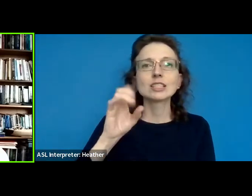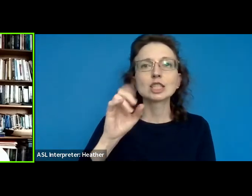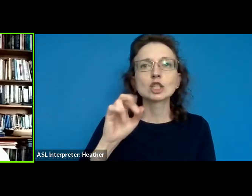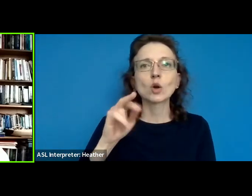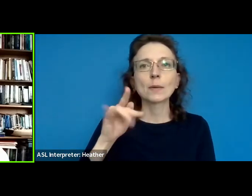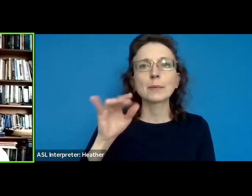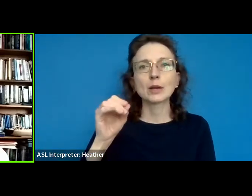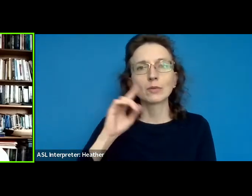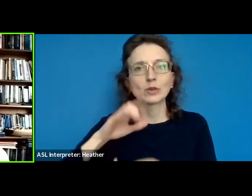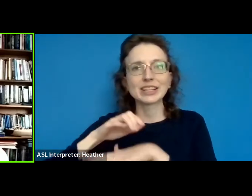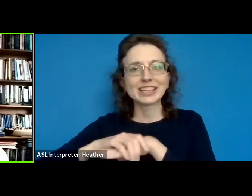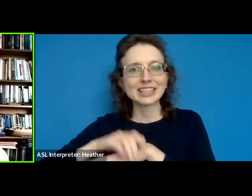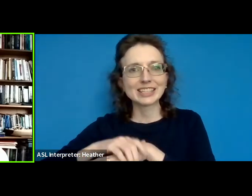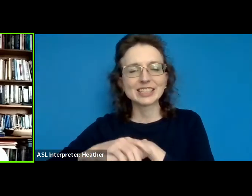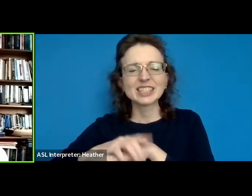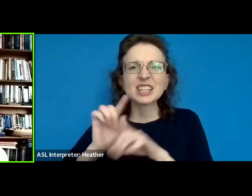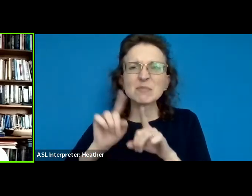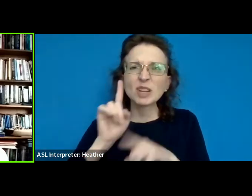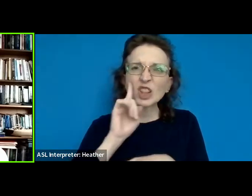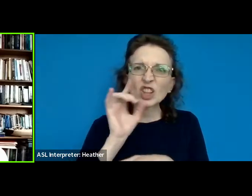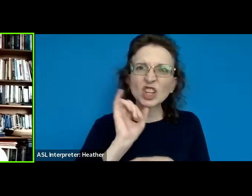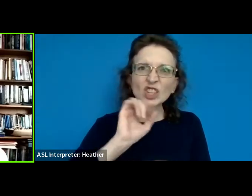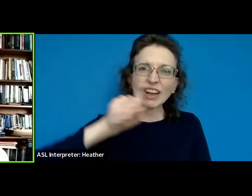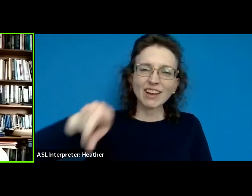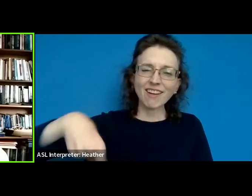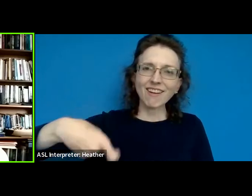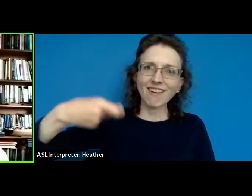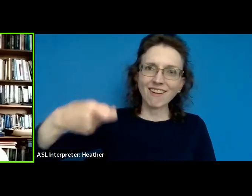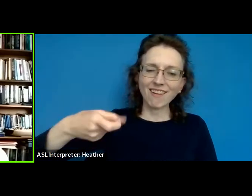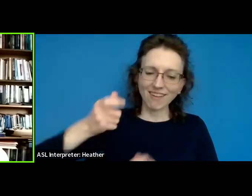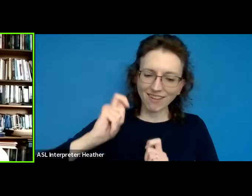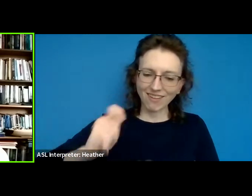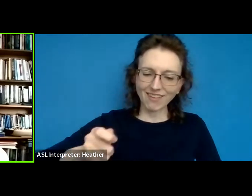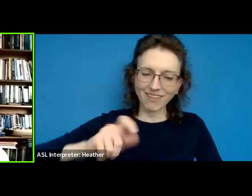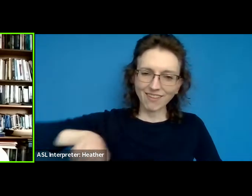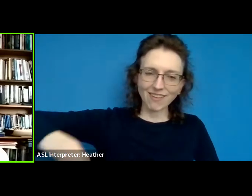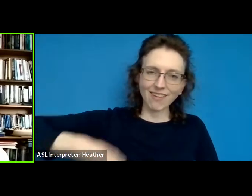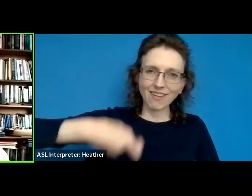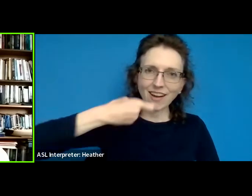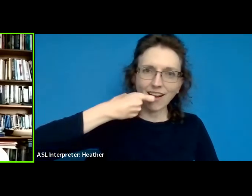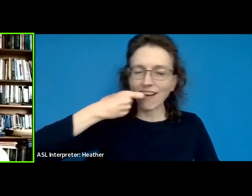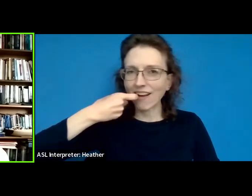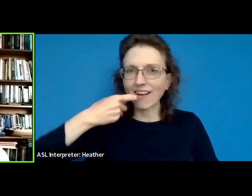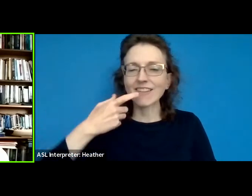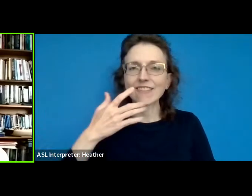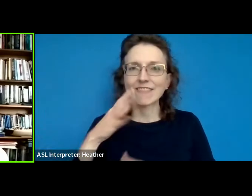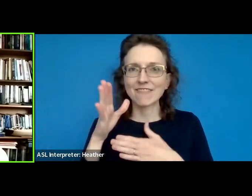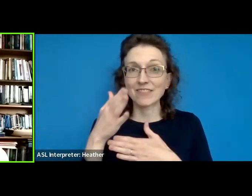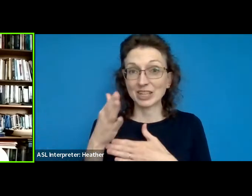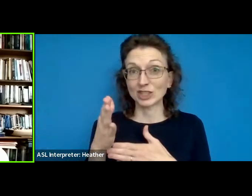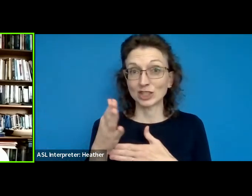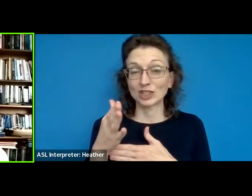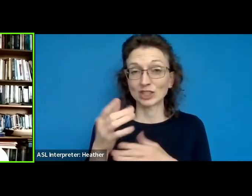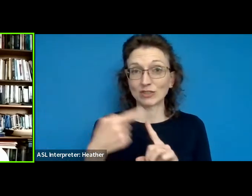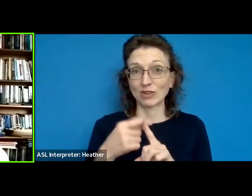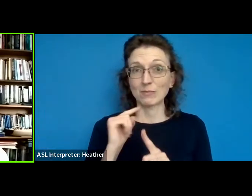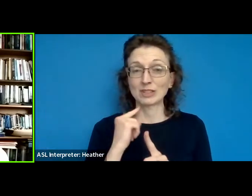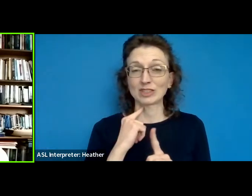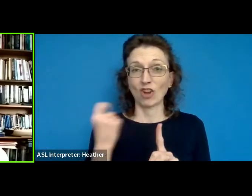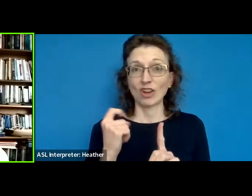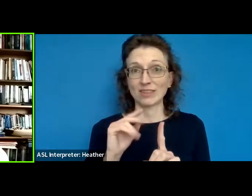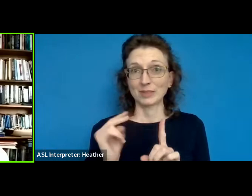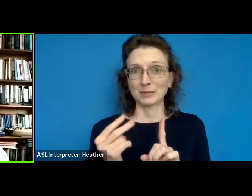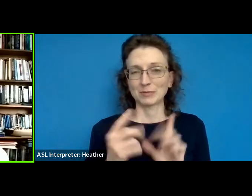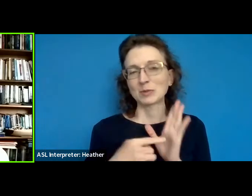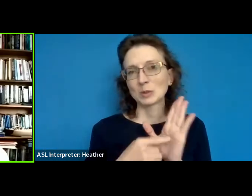English, but it looks like a fish hook from a Tongan perspective. So I'm going to show you that particular